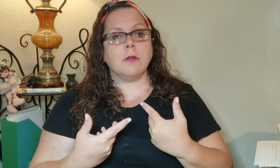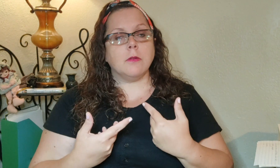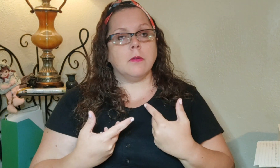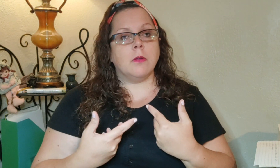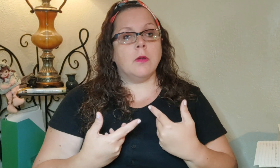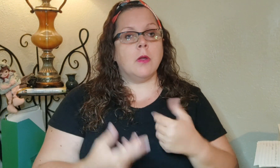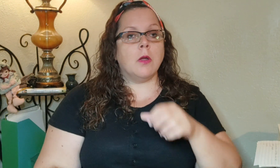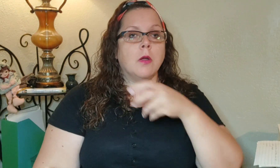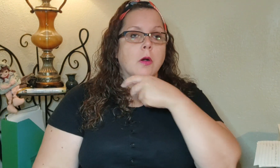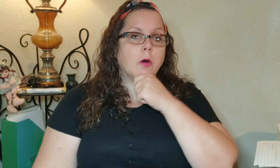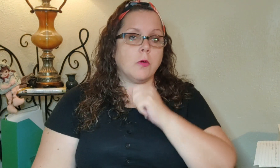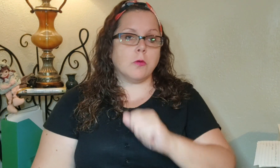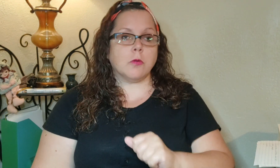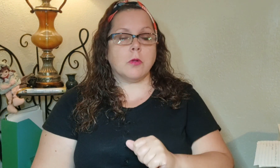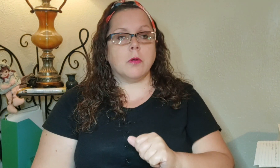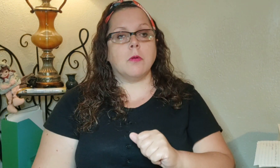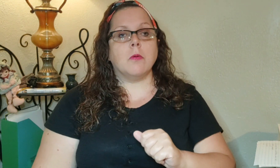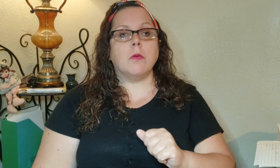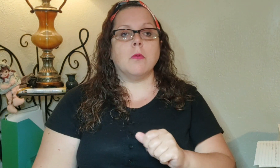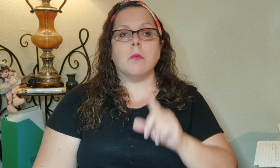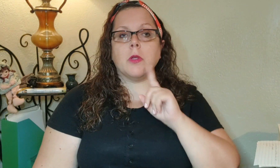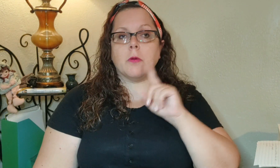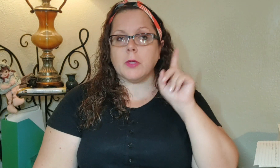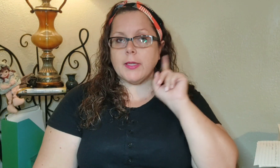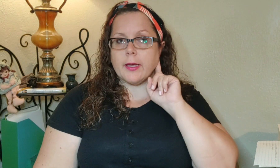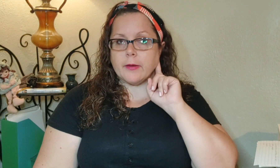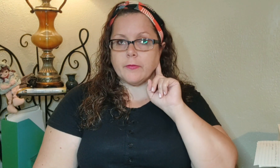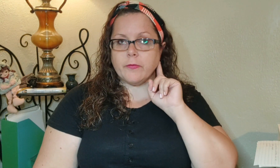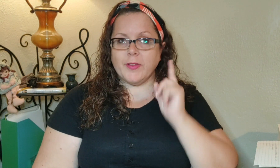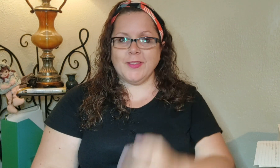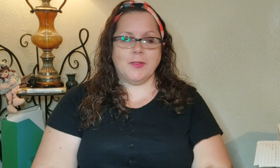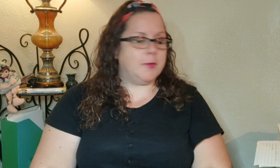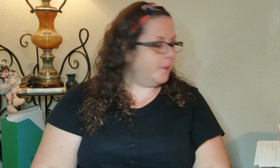How old when you were deaf?